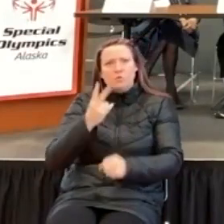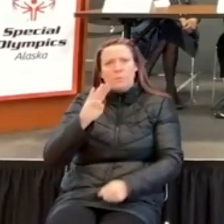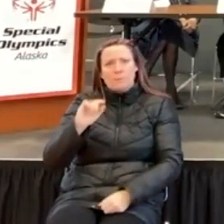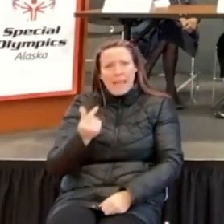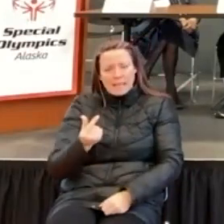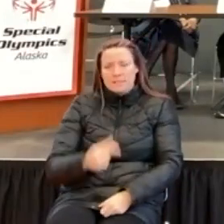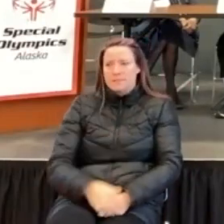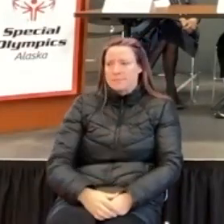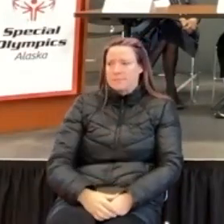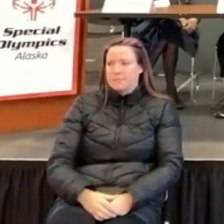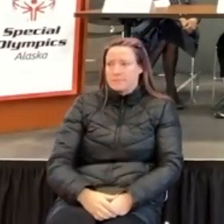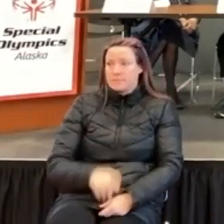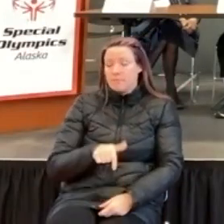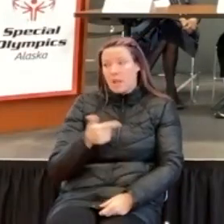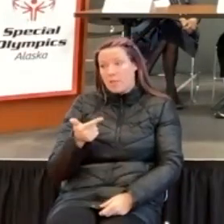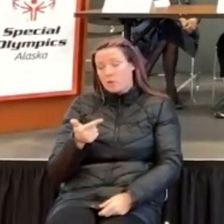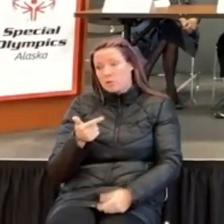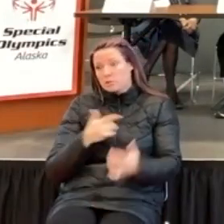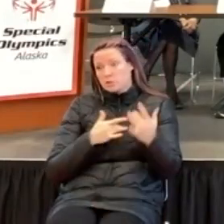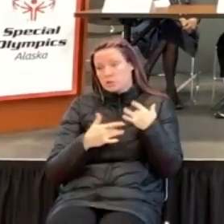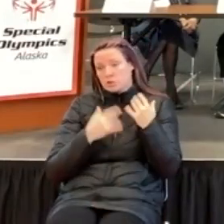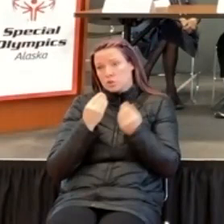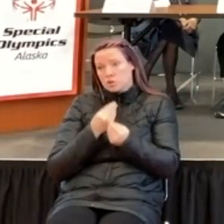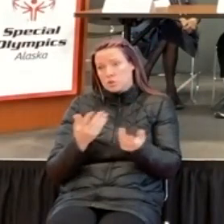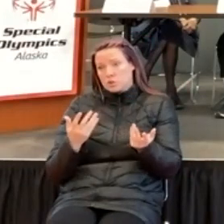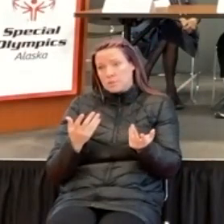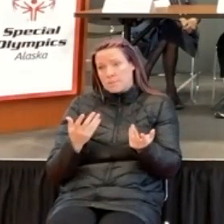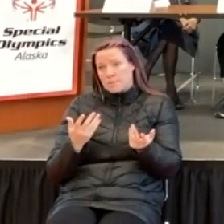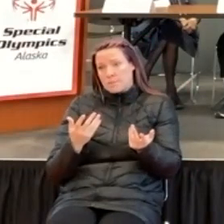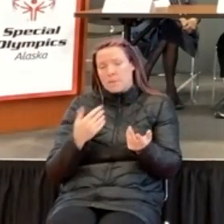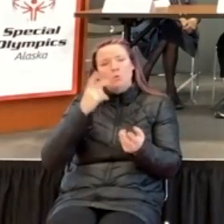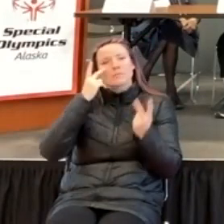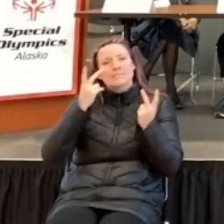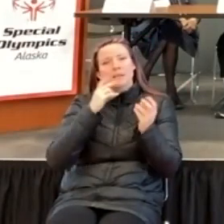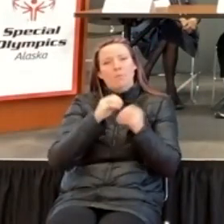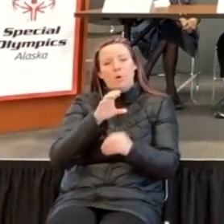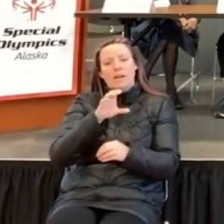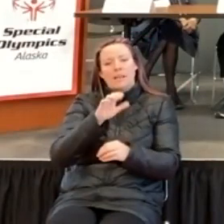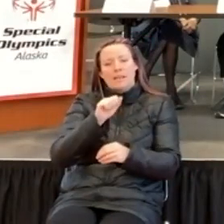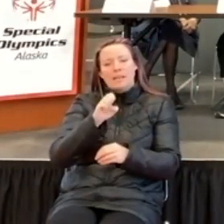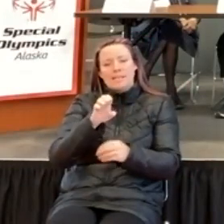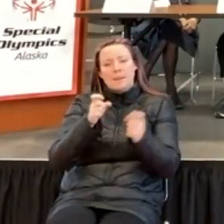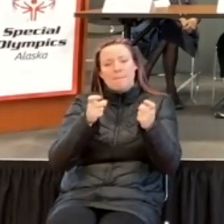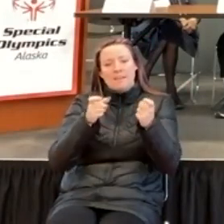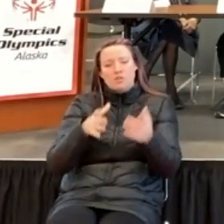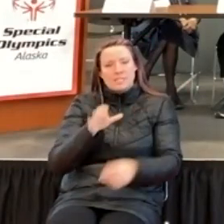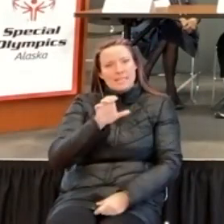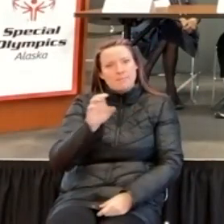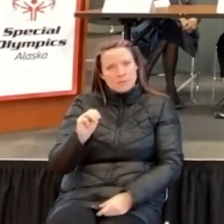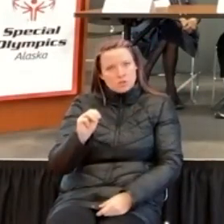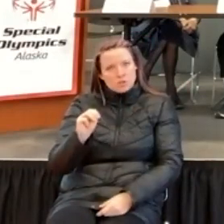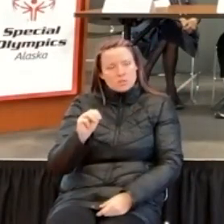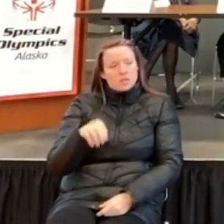Another area that I have a concern about is I'd like to see additional case management for individuals